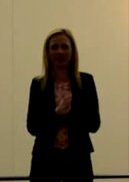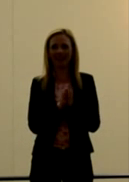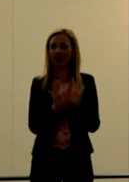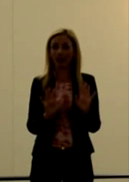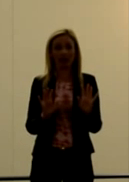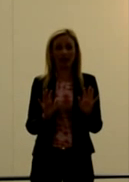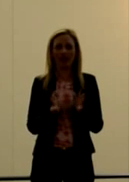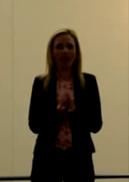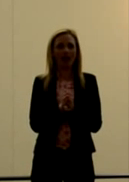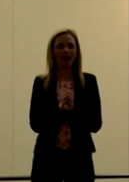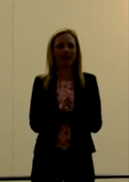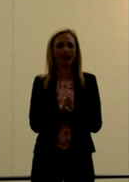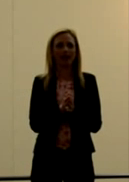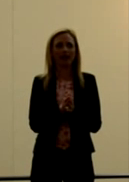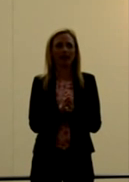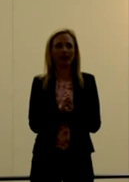standing here today.